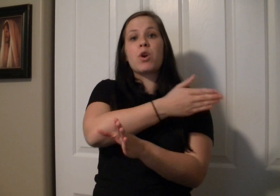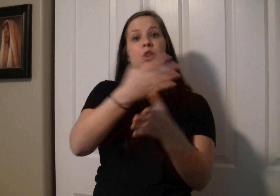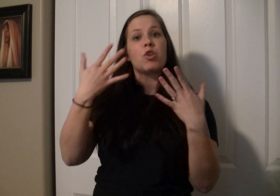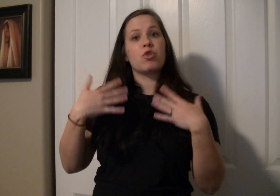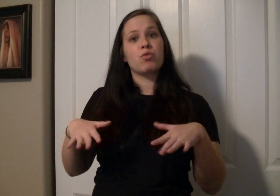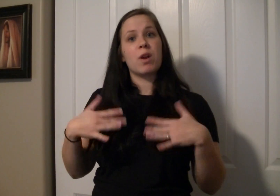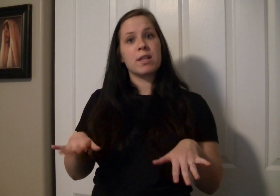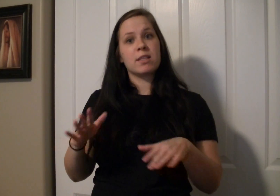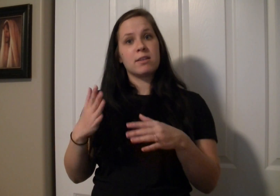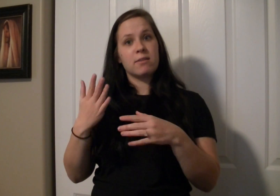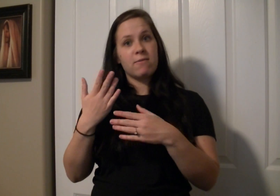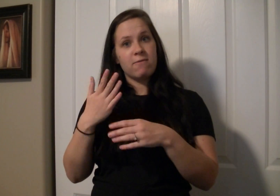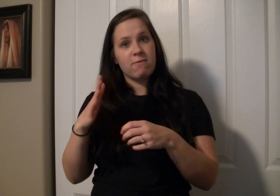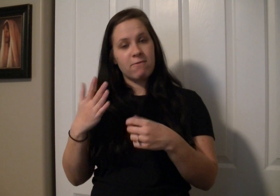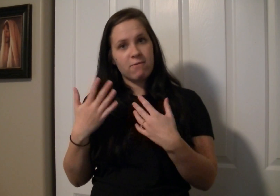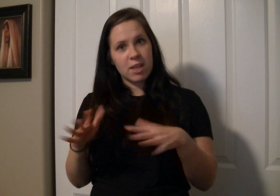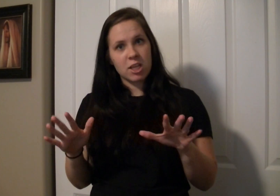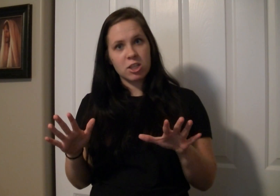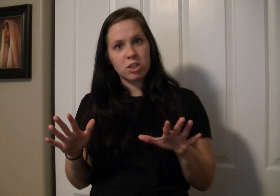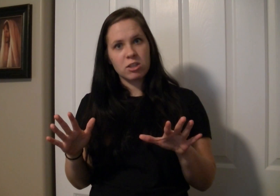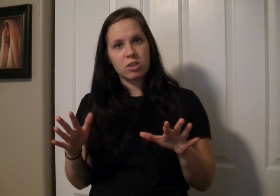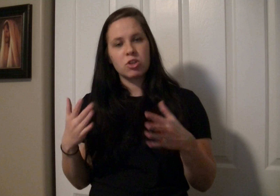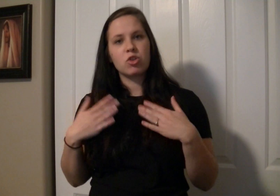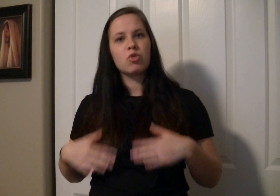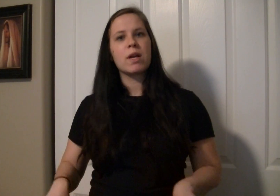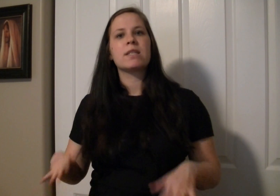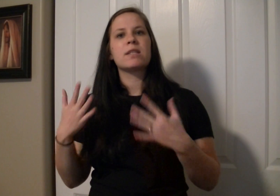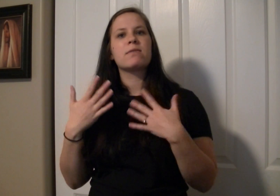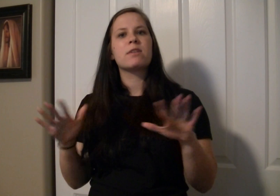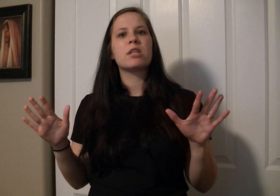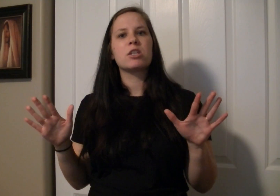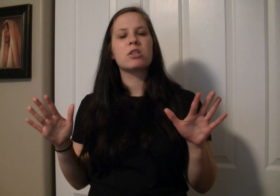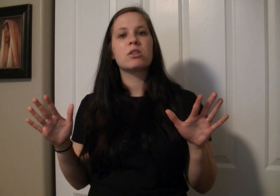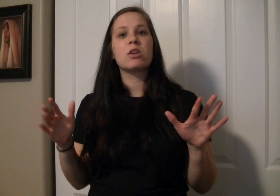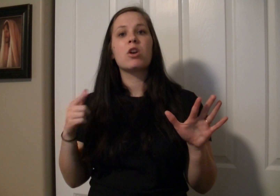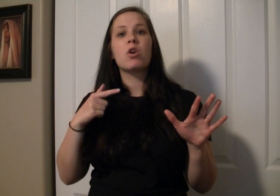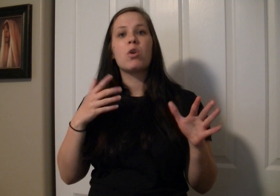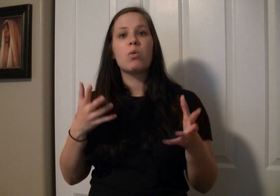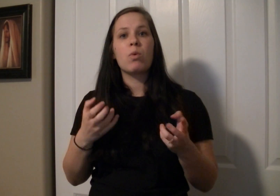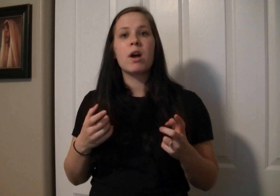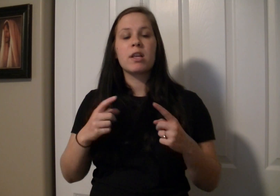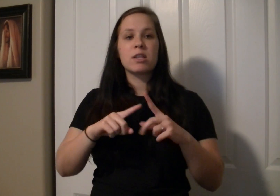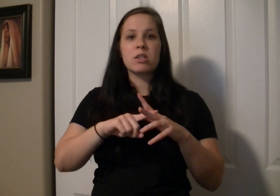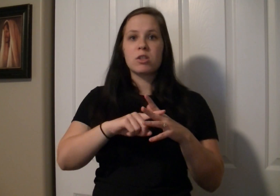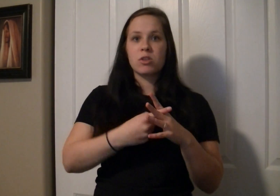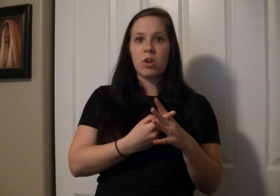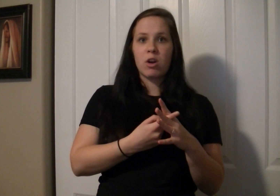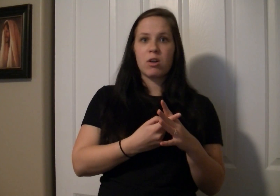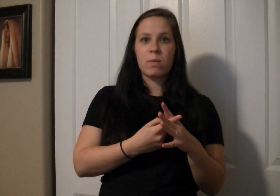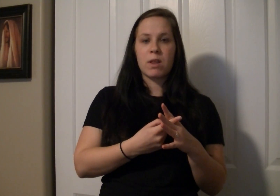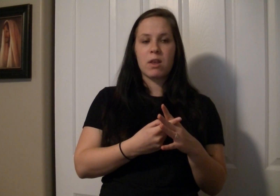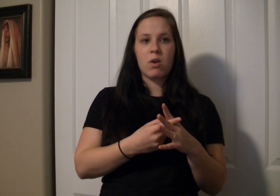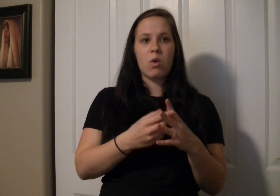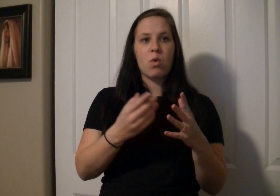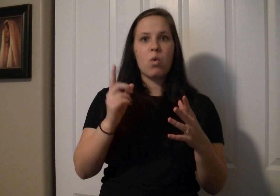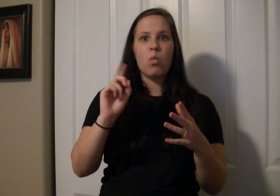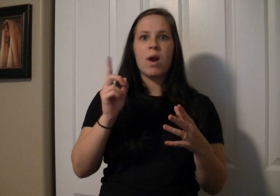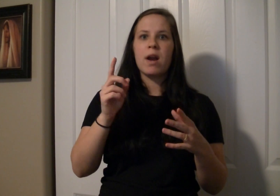your entire garment together, then you want to start with the pieces that the zipper is going to fit in. So let's assume that we're making